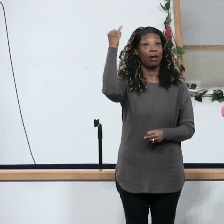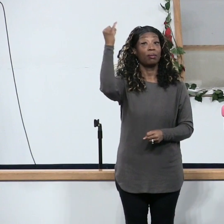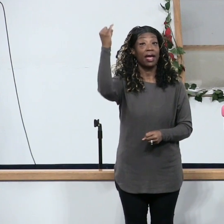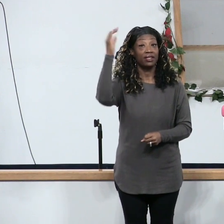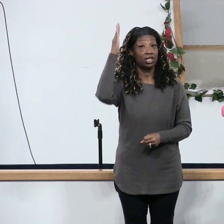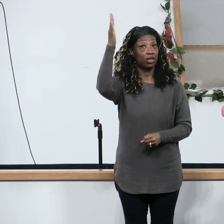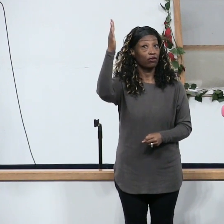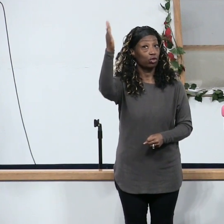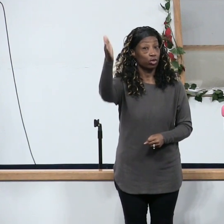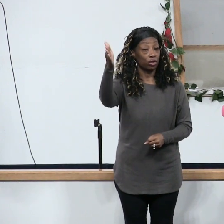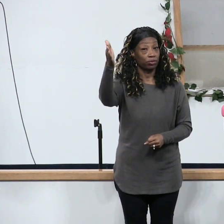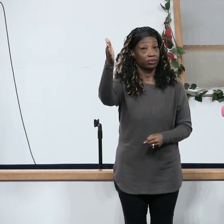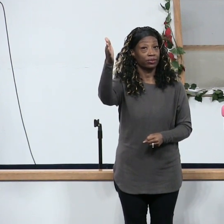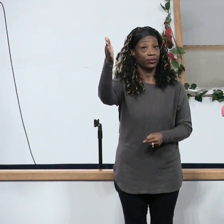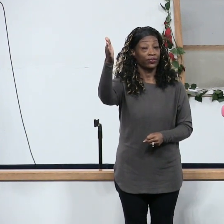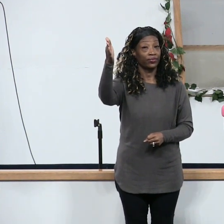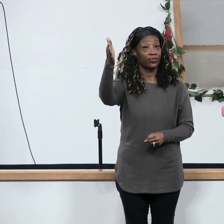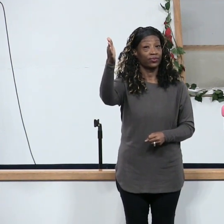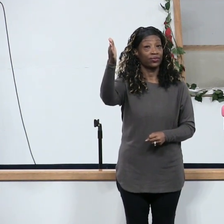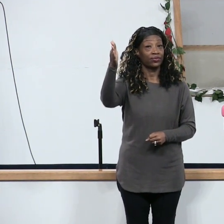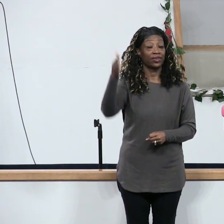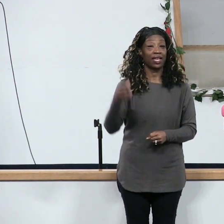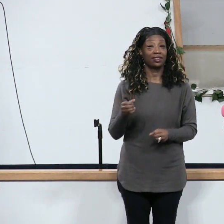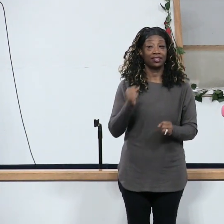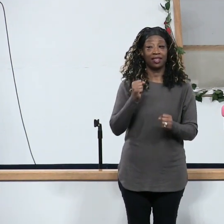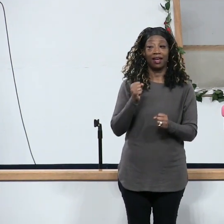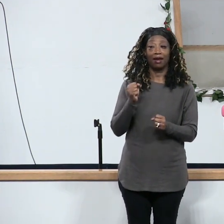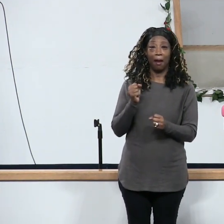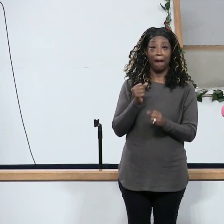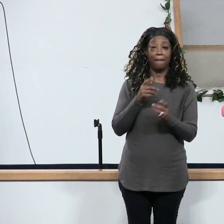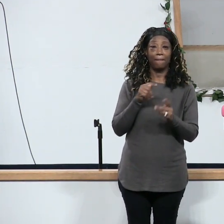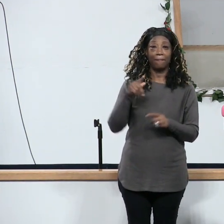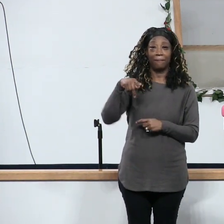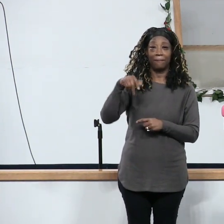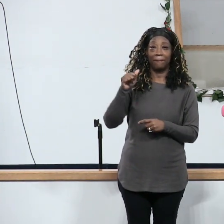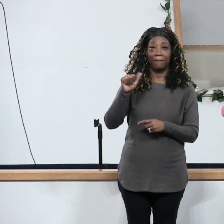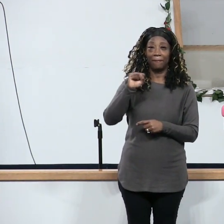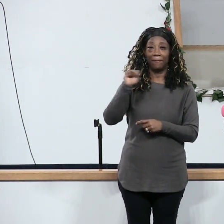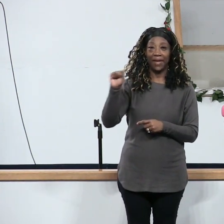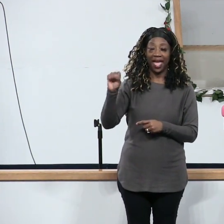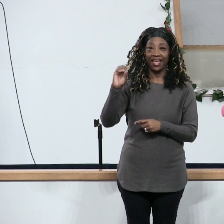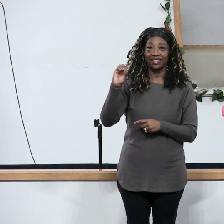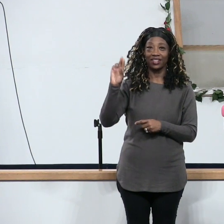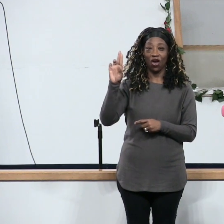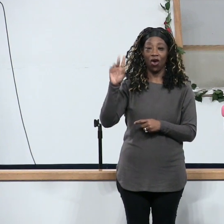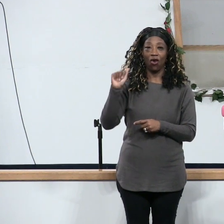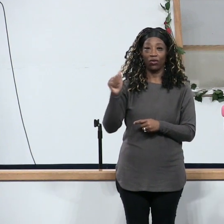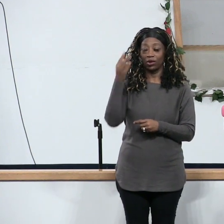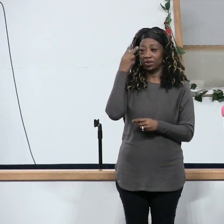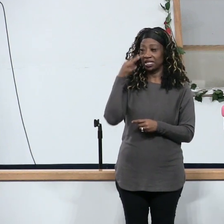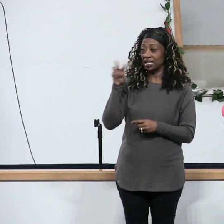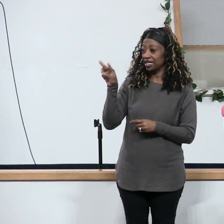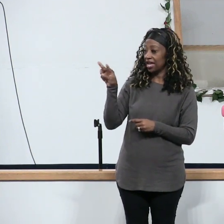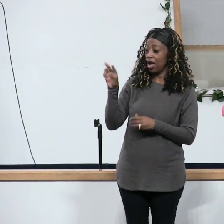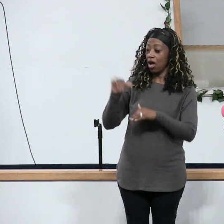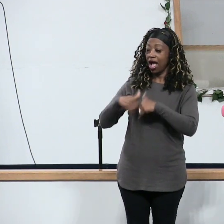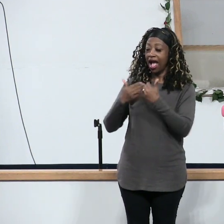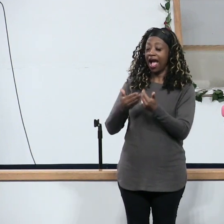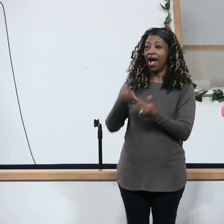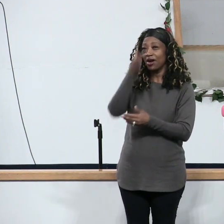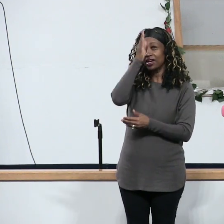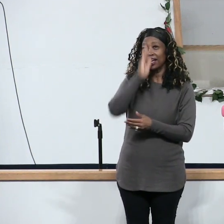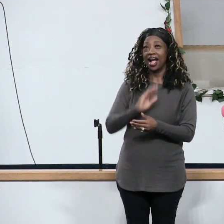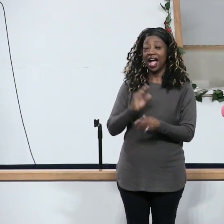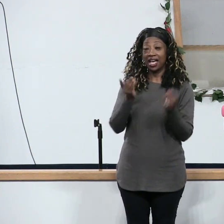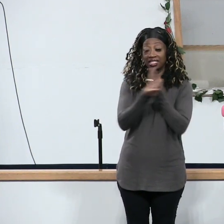future. The Passover would have called them to look back to how God delivered them out of Egypt and